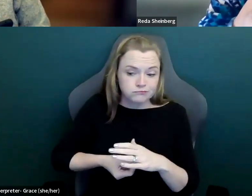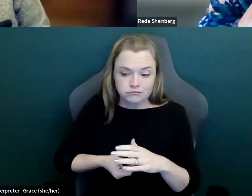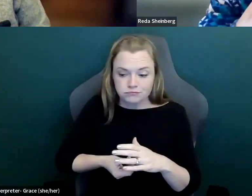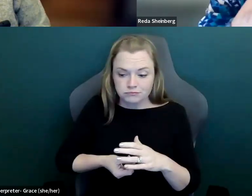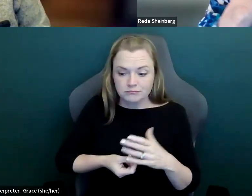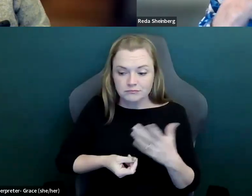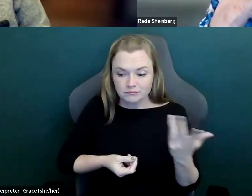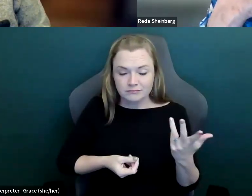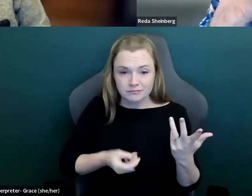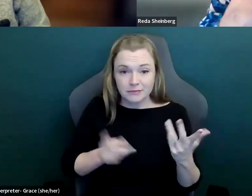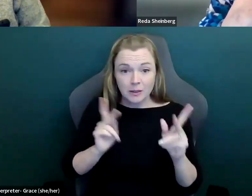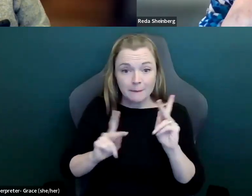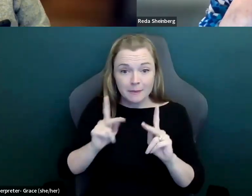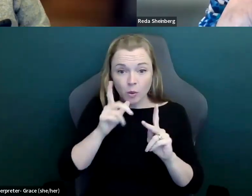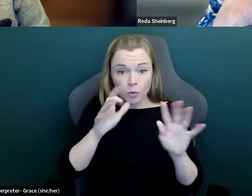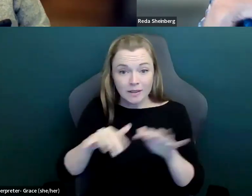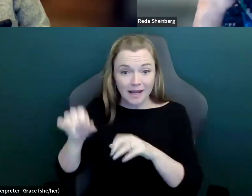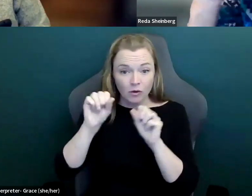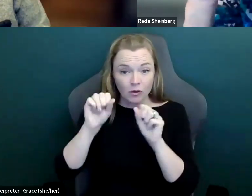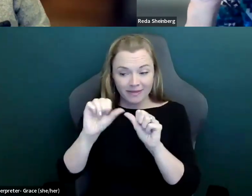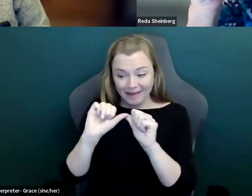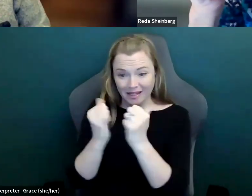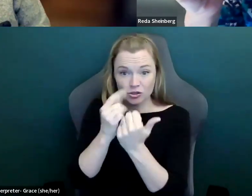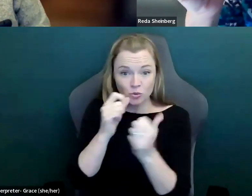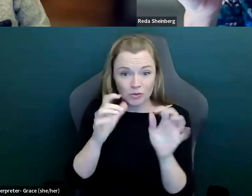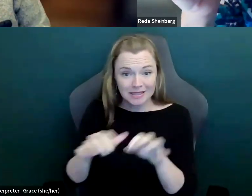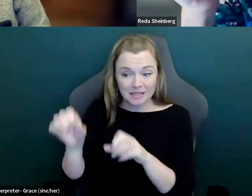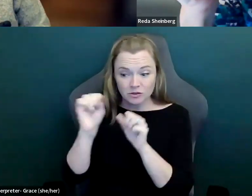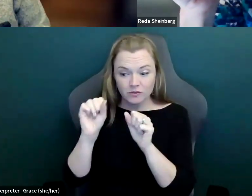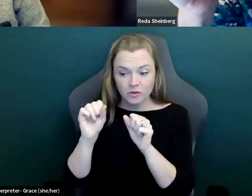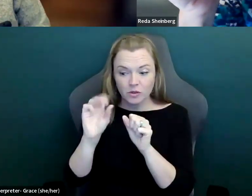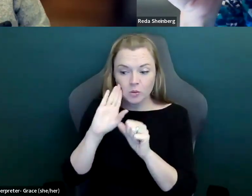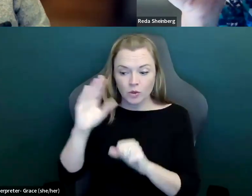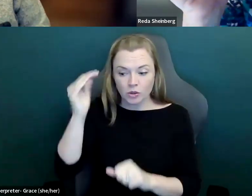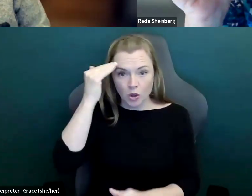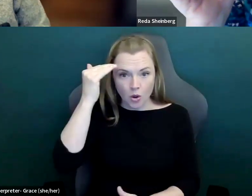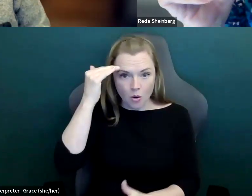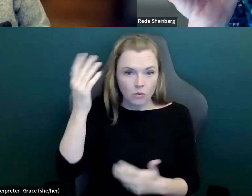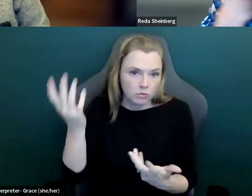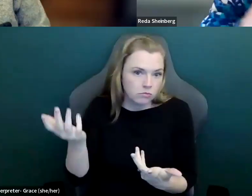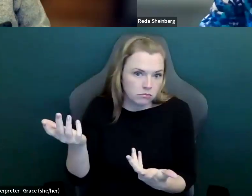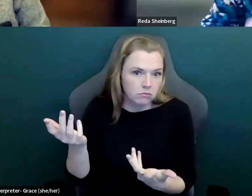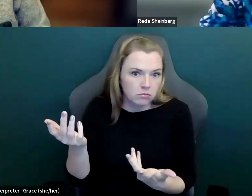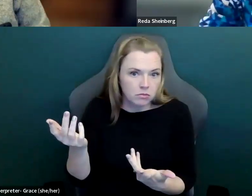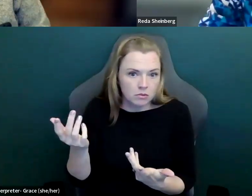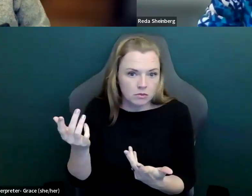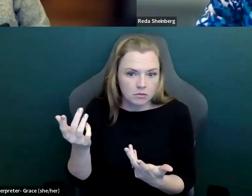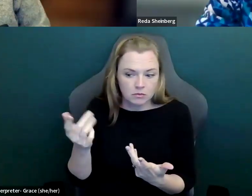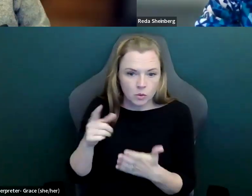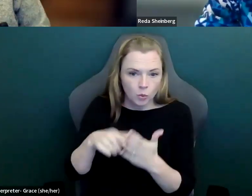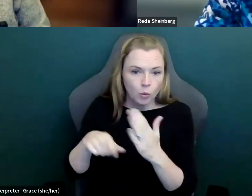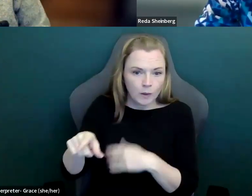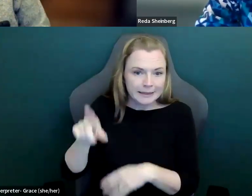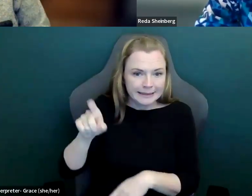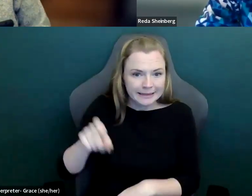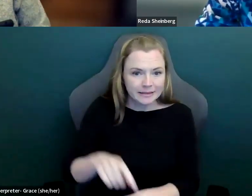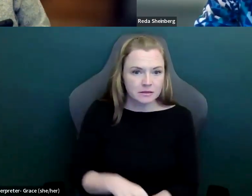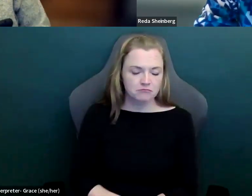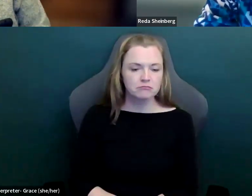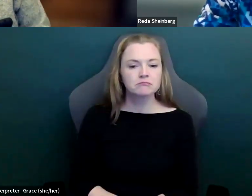the people that take over or the agency that takes over will know, you know, what Robert needs and who it's